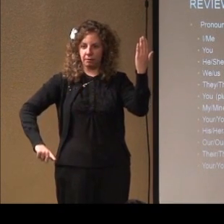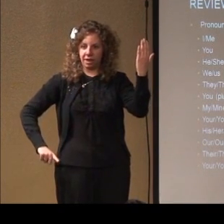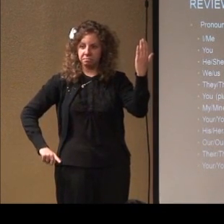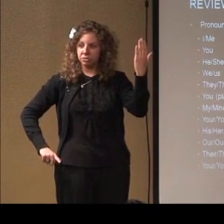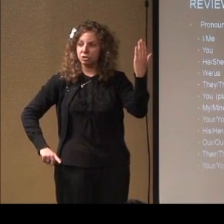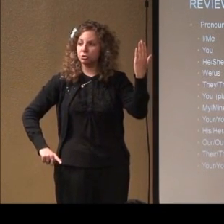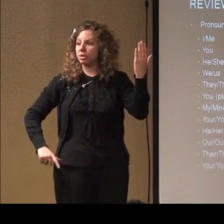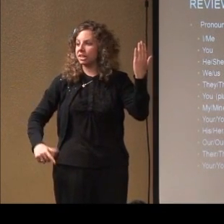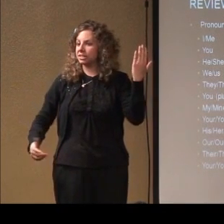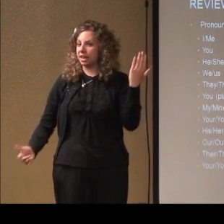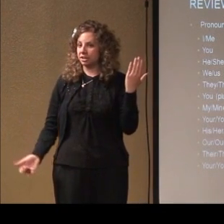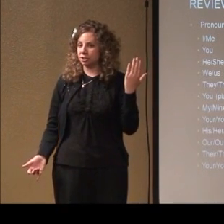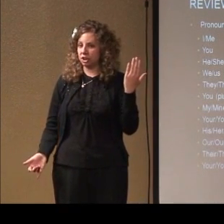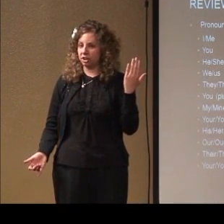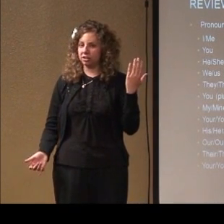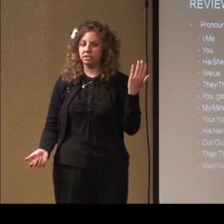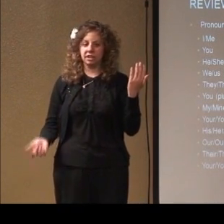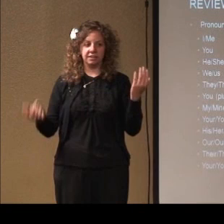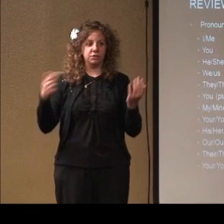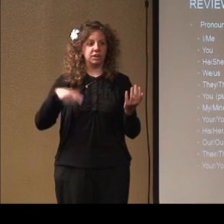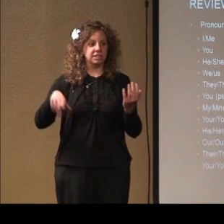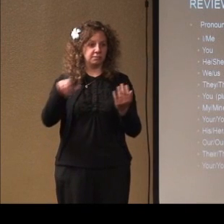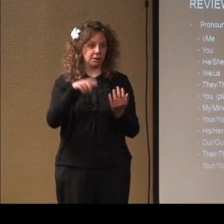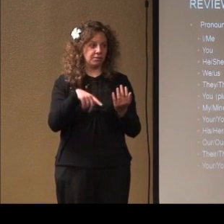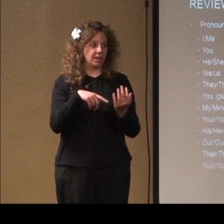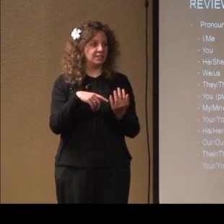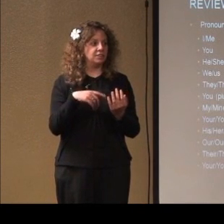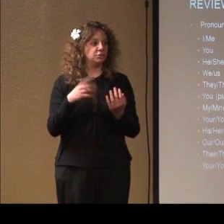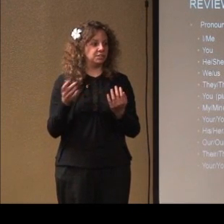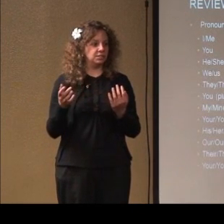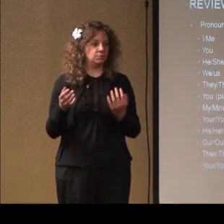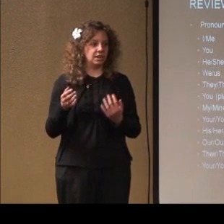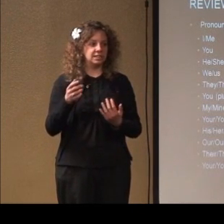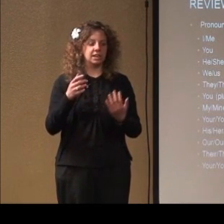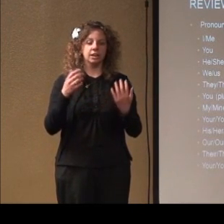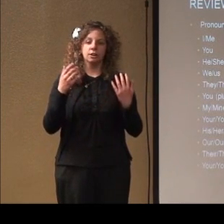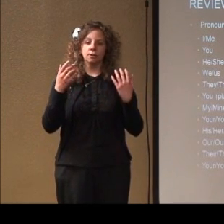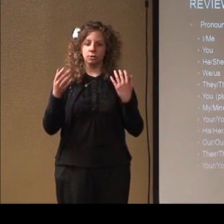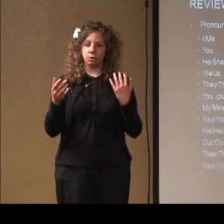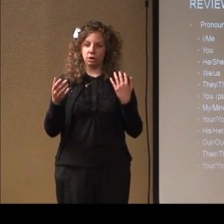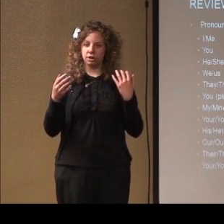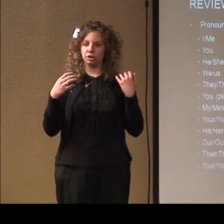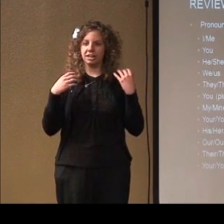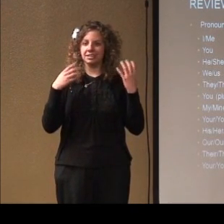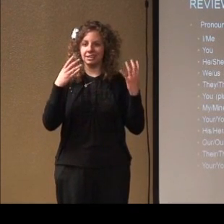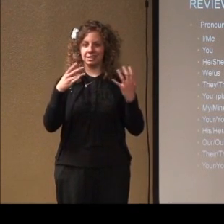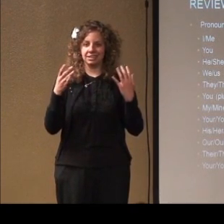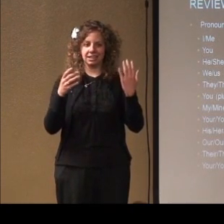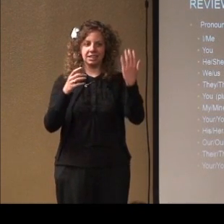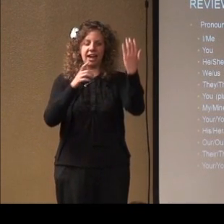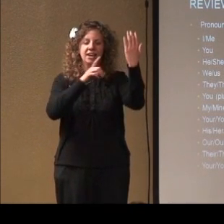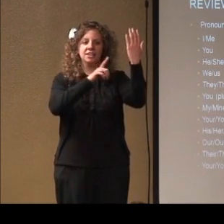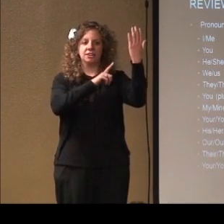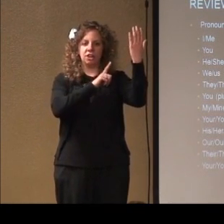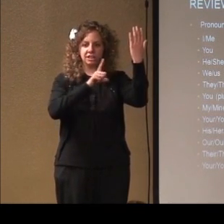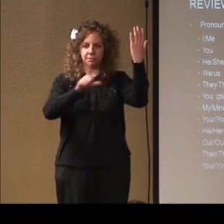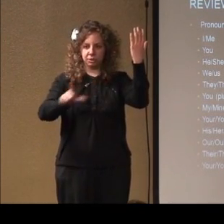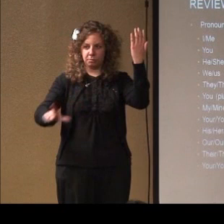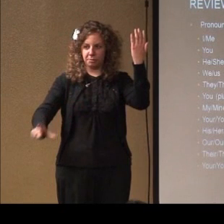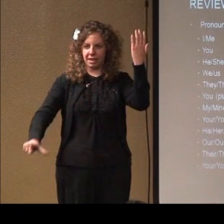way. So when I sign a song, like if you guys have been online, then you'll see when I sign Lord or I sign things like that, then a lot of times I'll put my